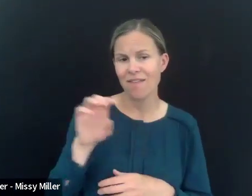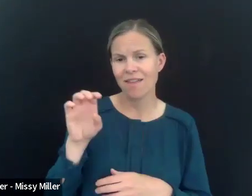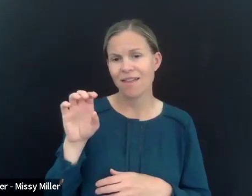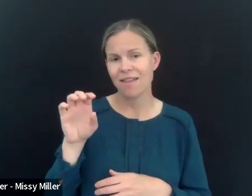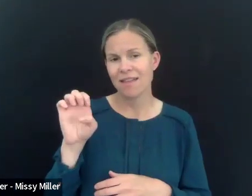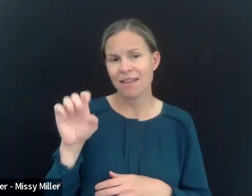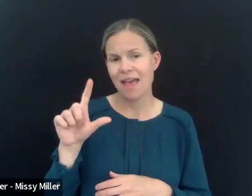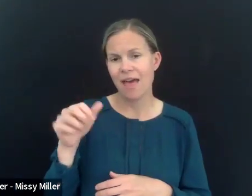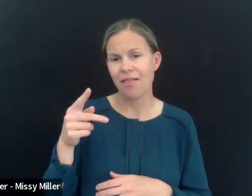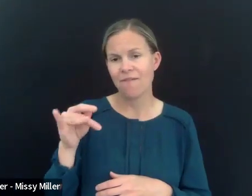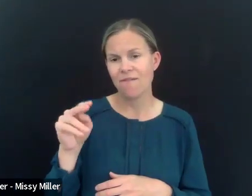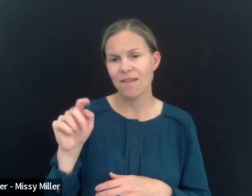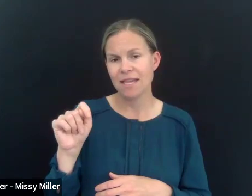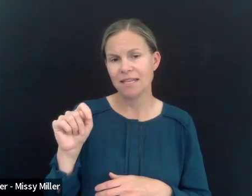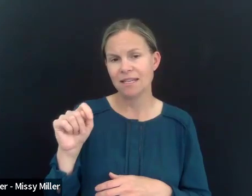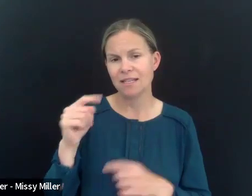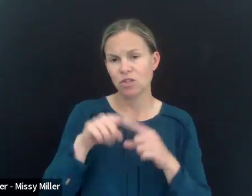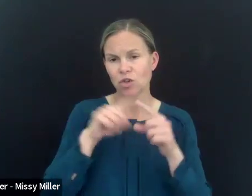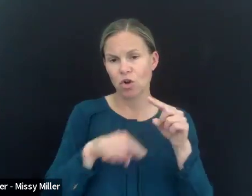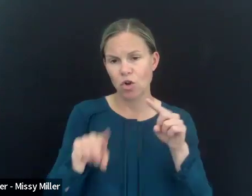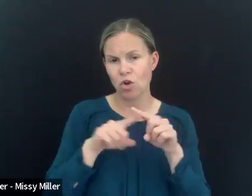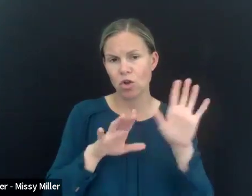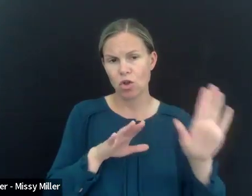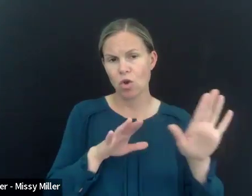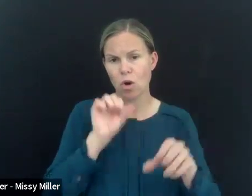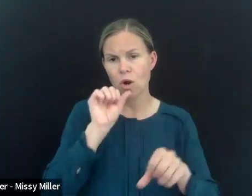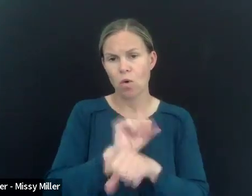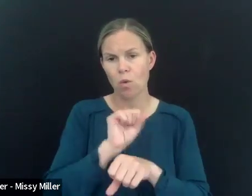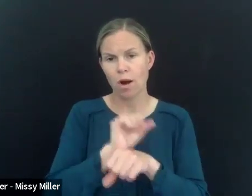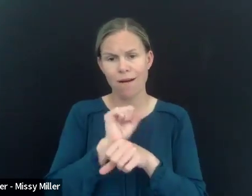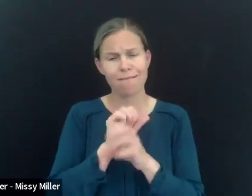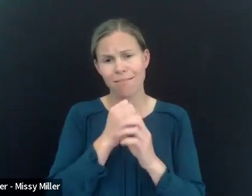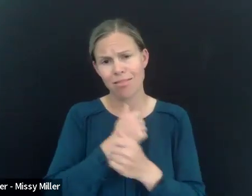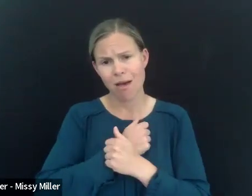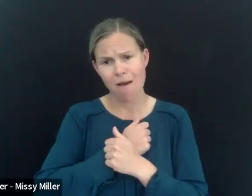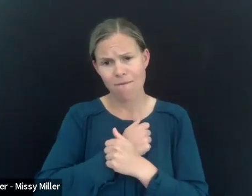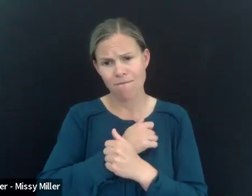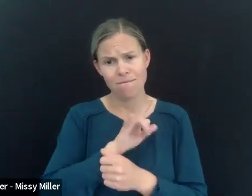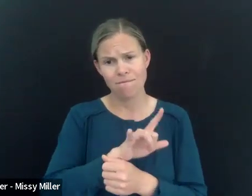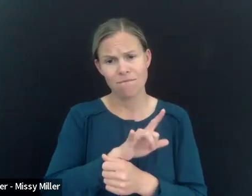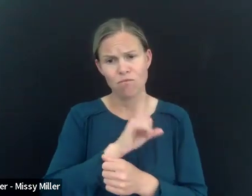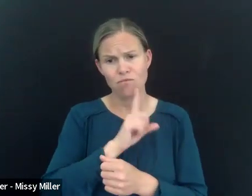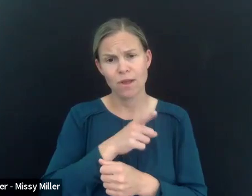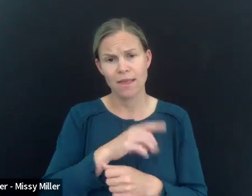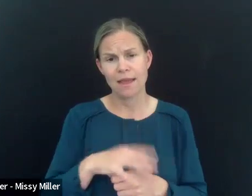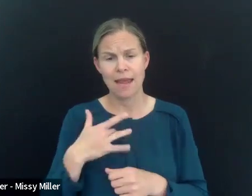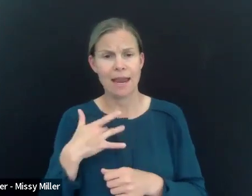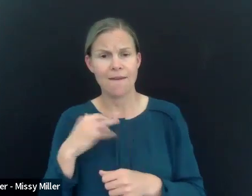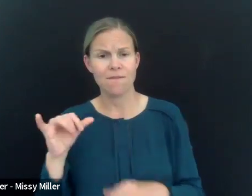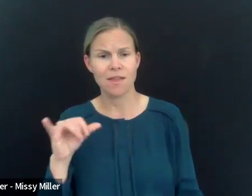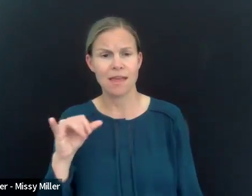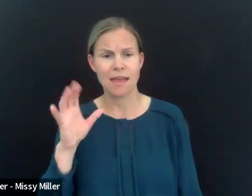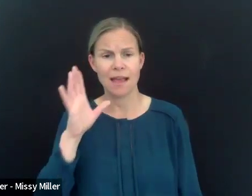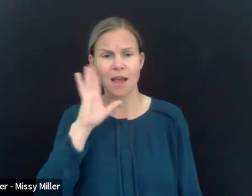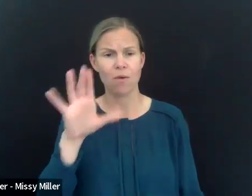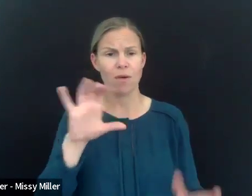has put out and some of the work that you all are doing as well with, and I feel like I'm going to butcher it, but you